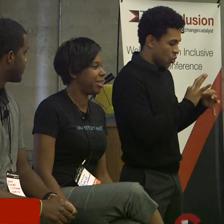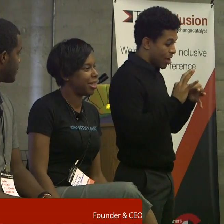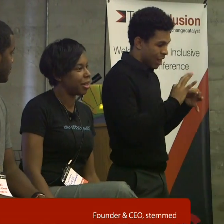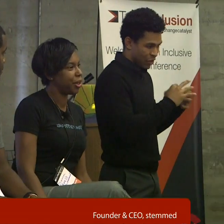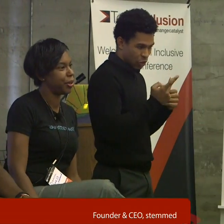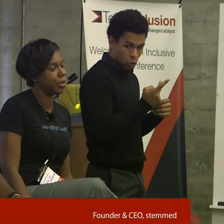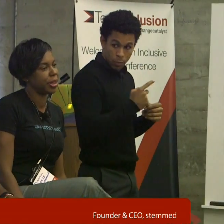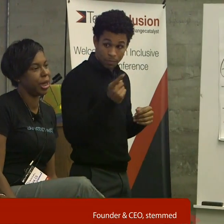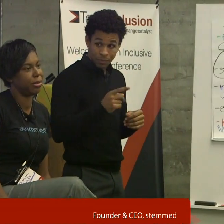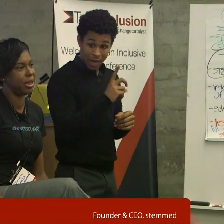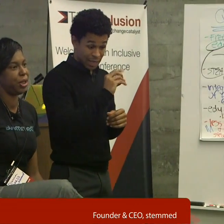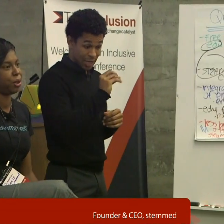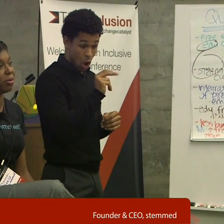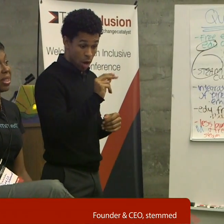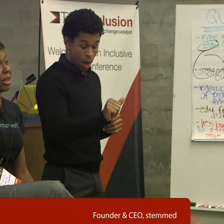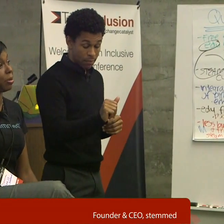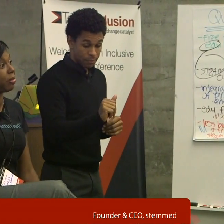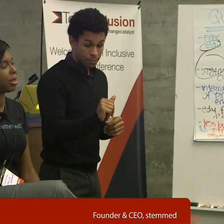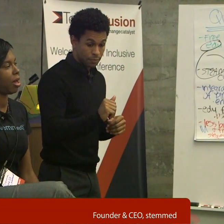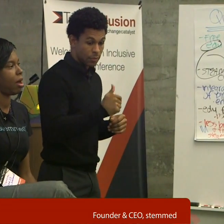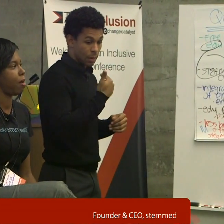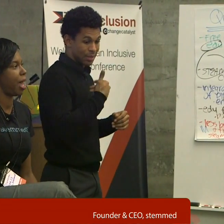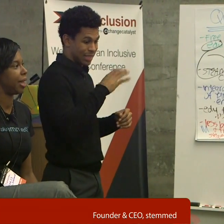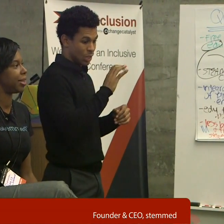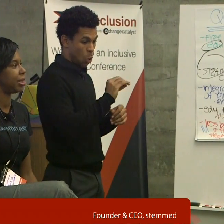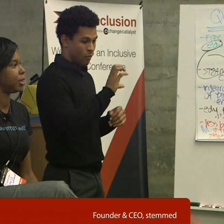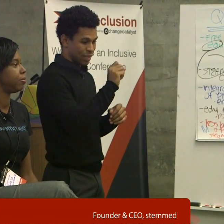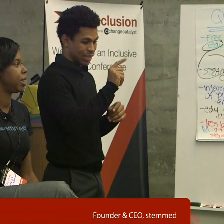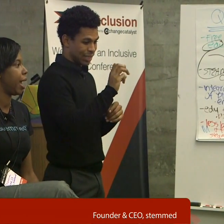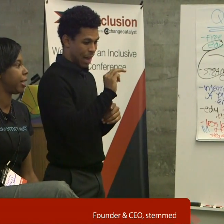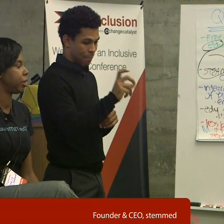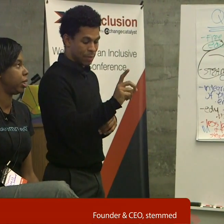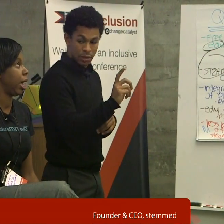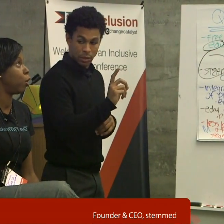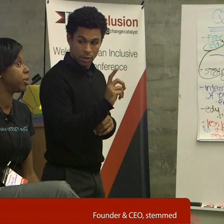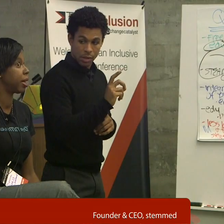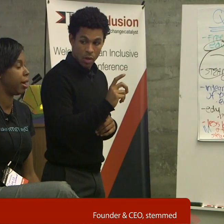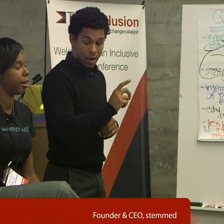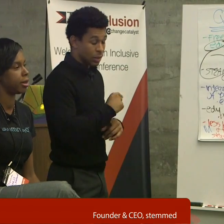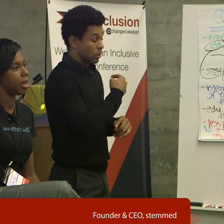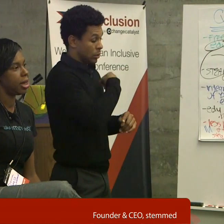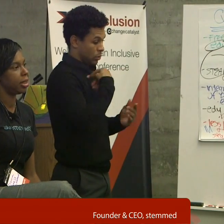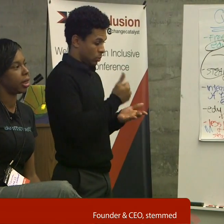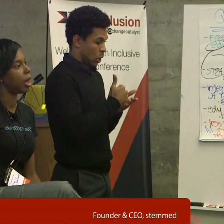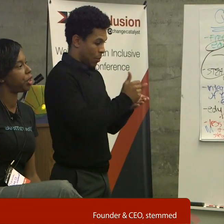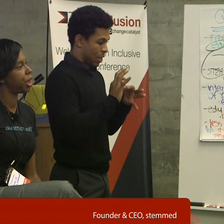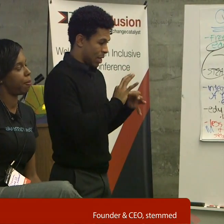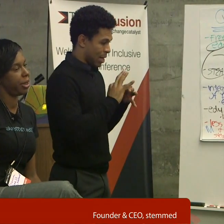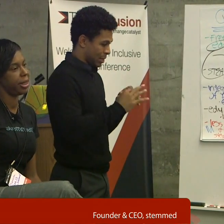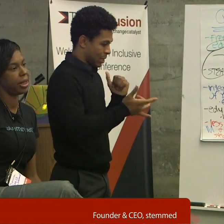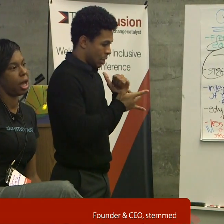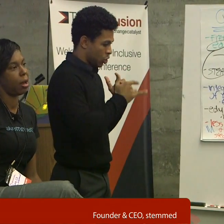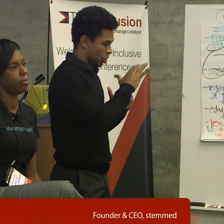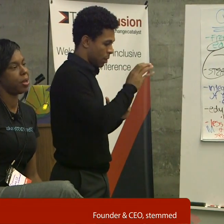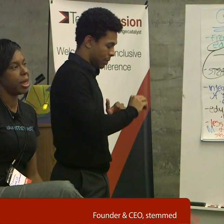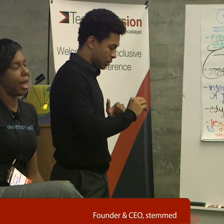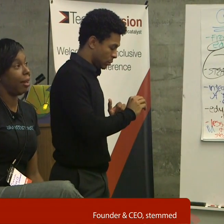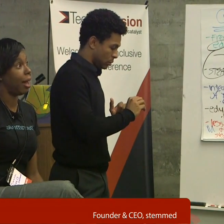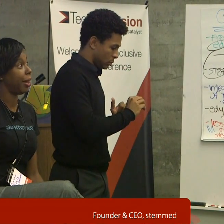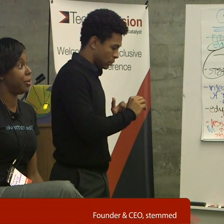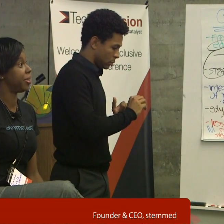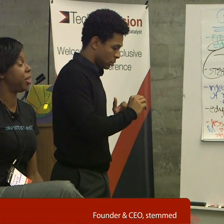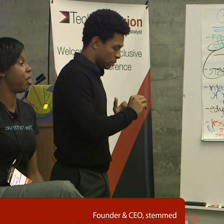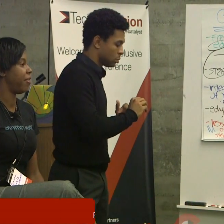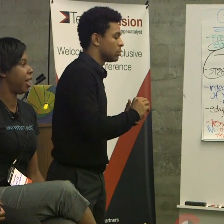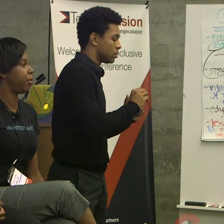Hello, my name is Dionna Keels, and I'm CEO of STEMD. And STEMD helps connect technology companies